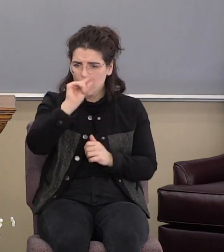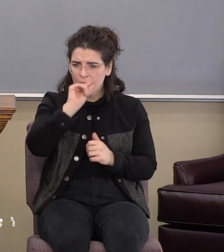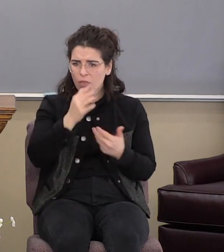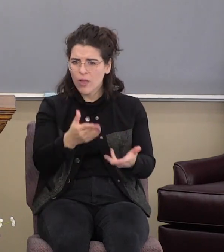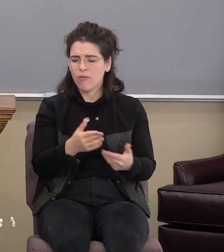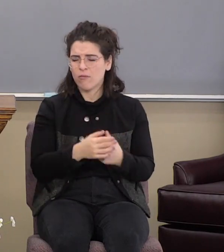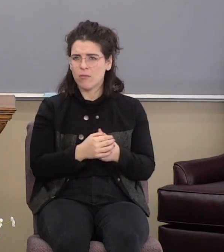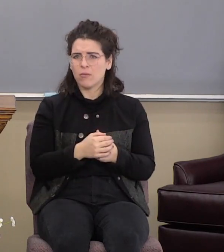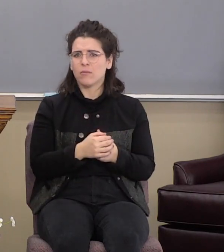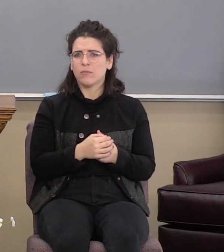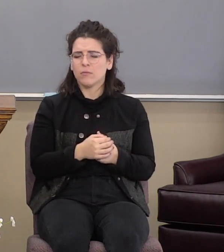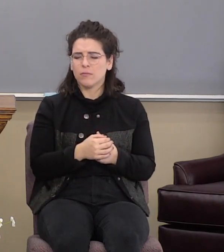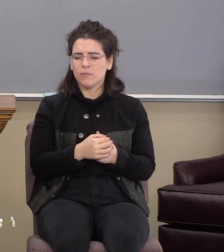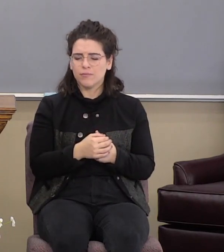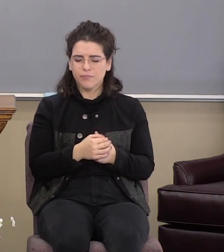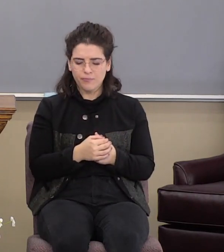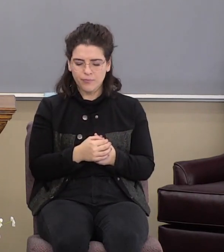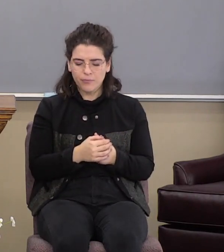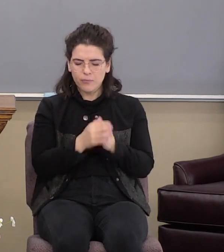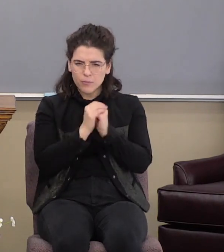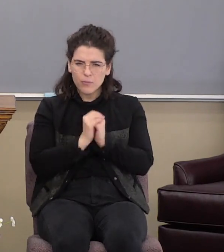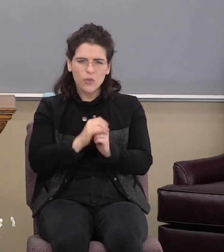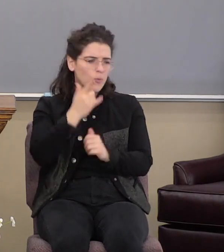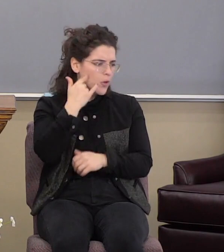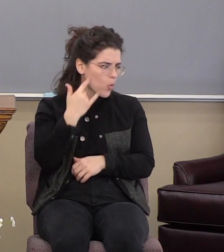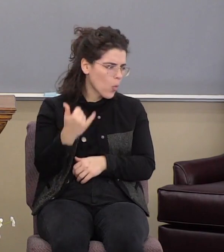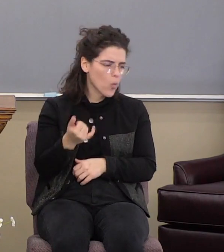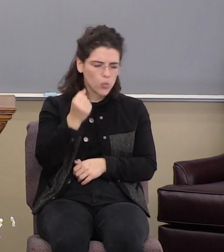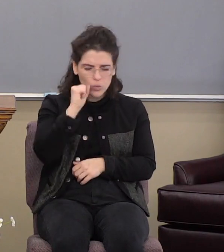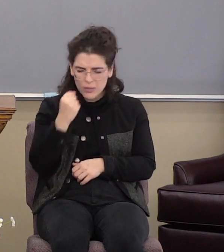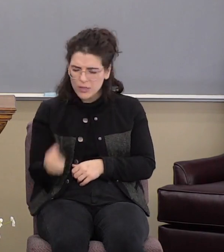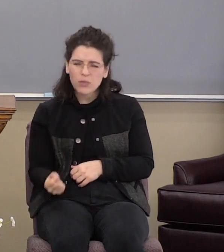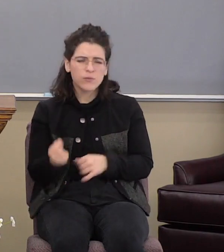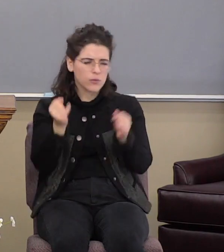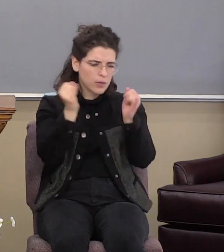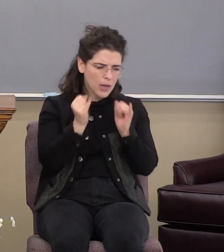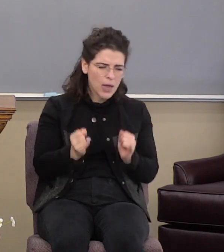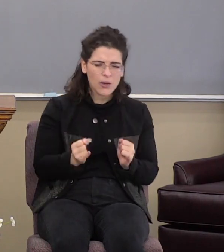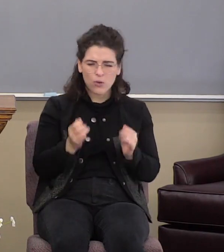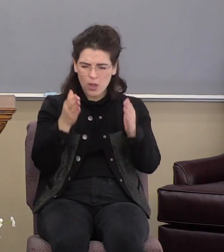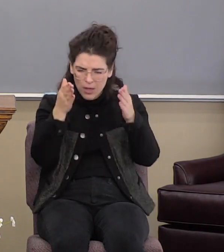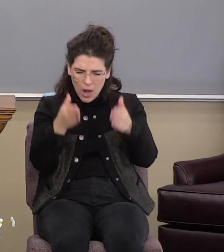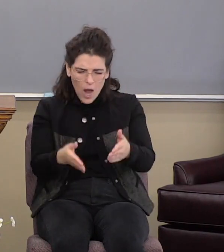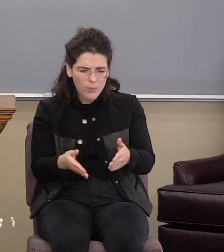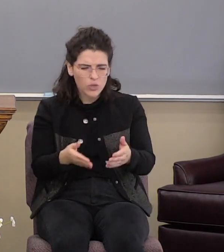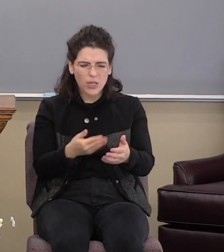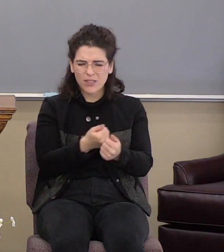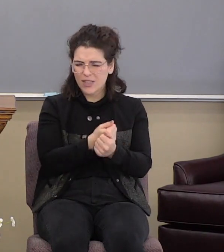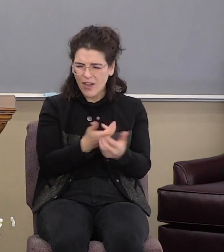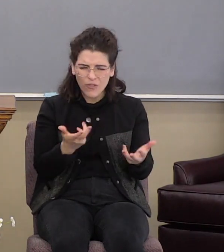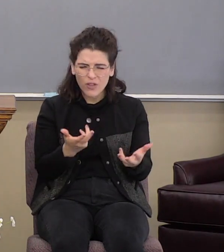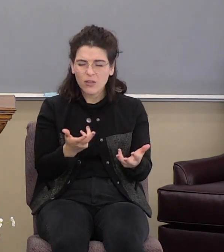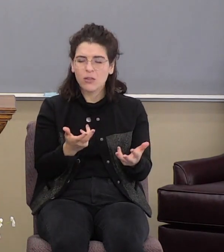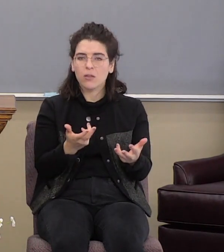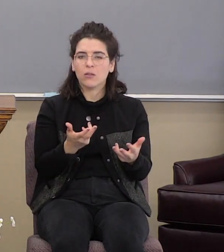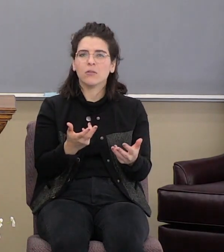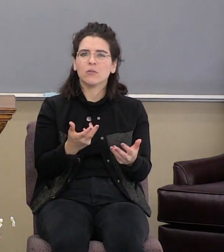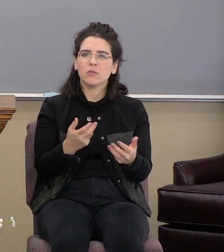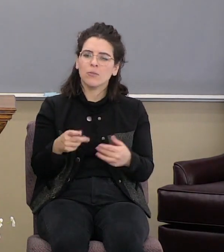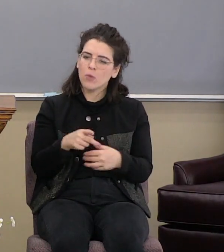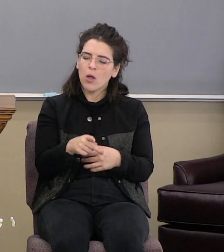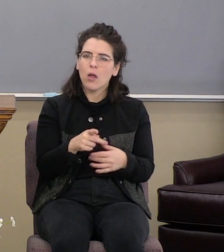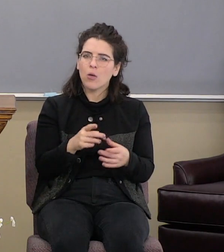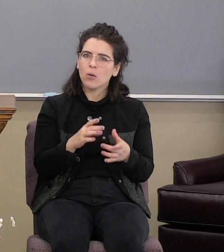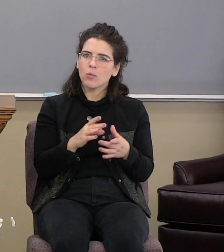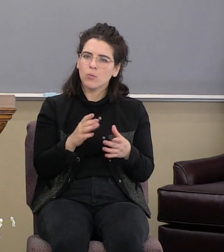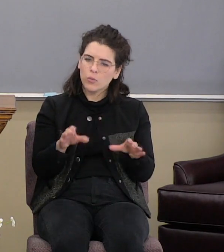Gentiles. They're worshipping gold and silver and idols and objects and so on and so forth. So what is Paul doing? By